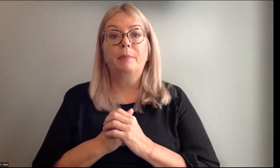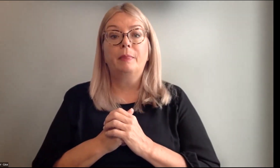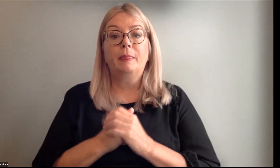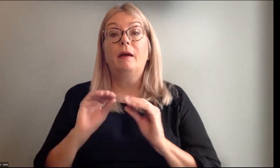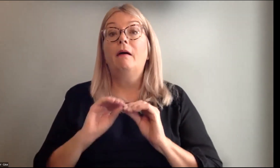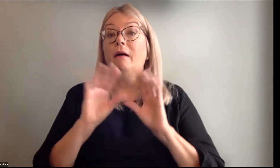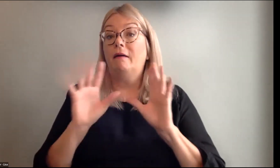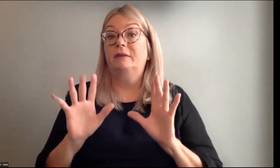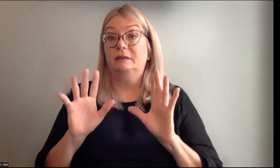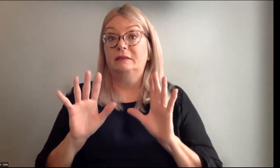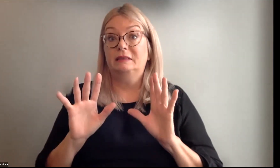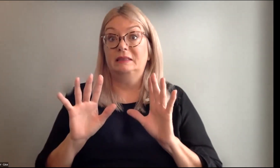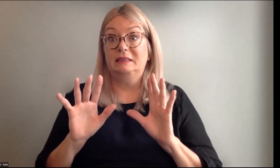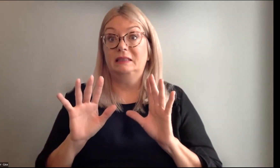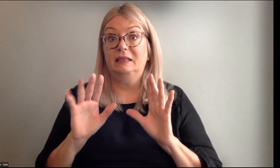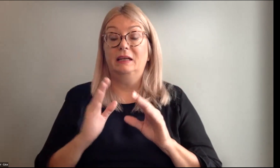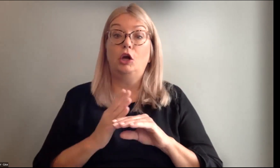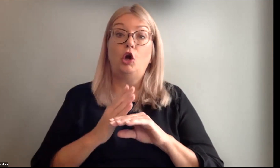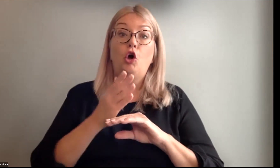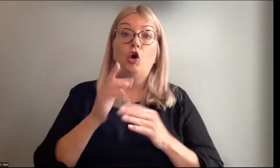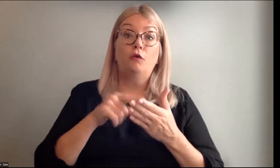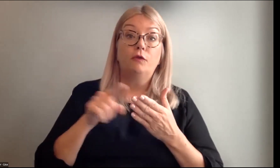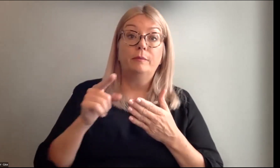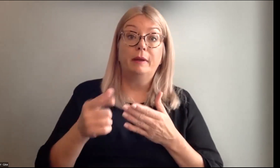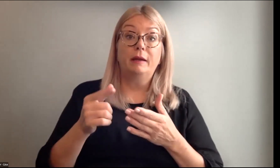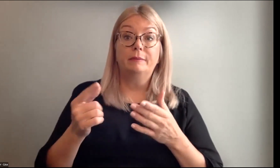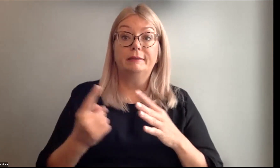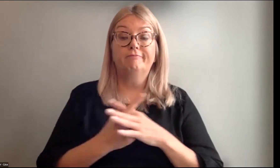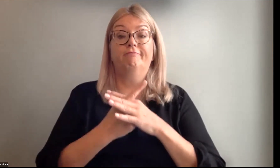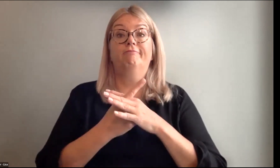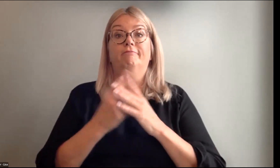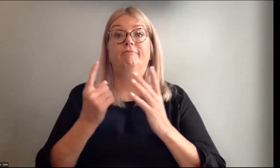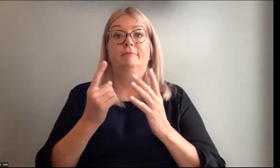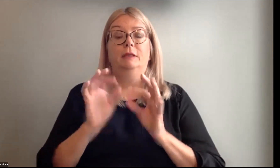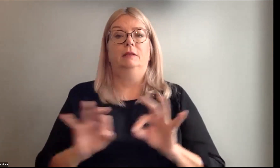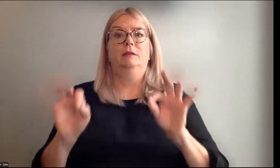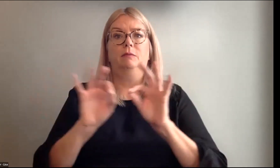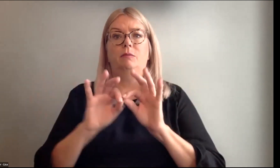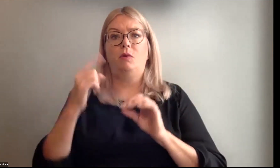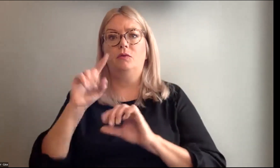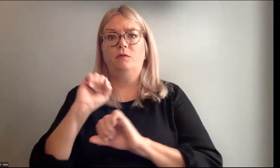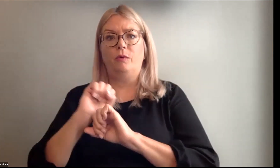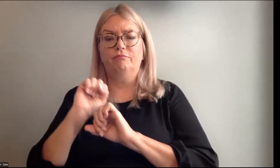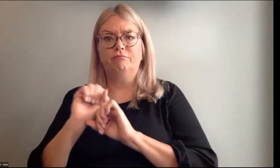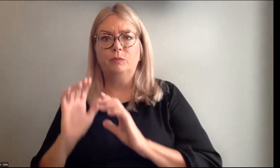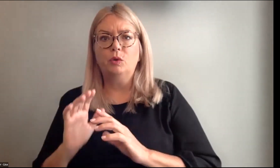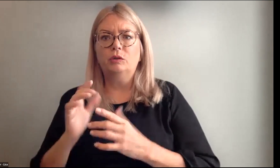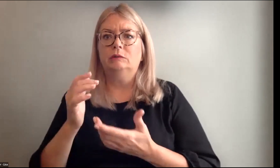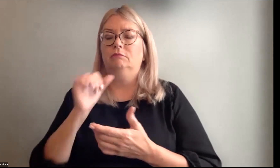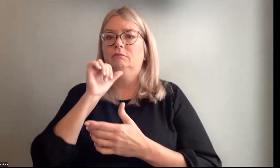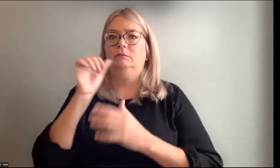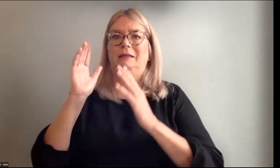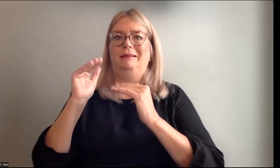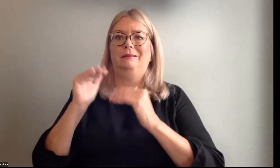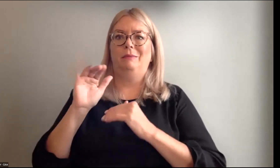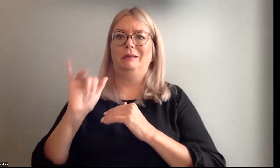Obviously, when an overpayment comes is obviously of critical importance to workers, right? When they weren't expecting that overpayment and suddenly